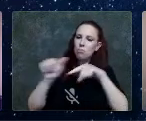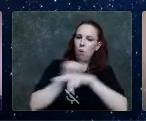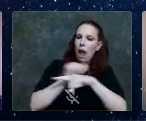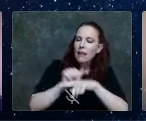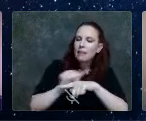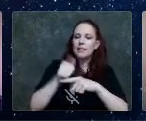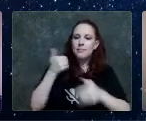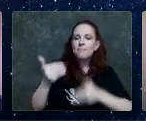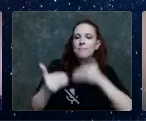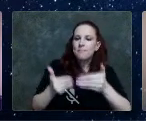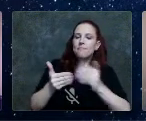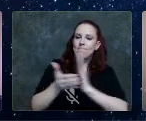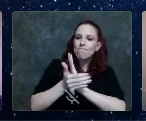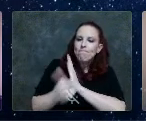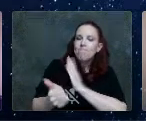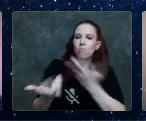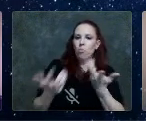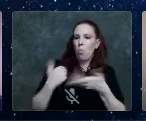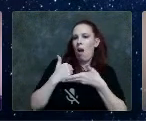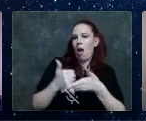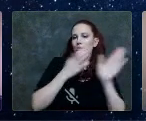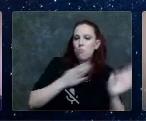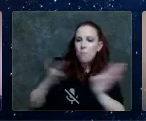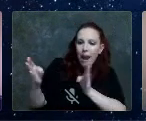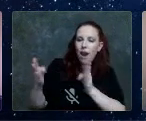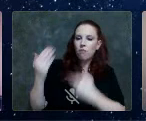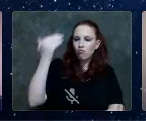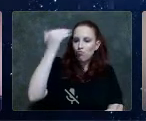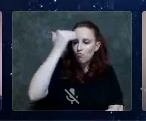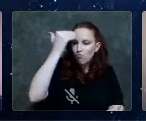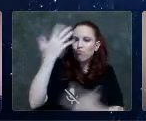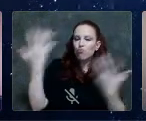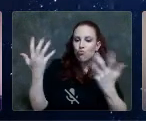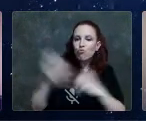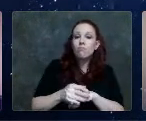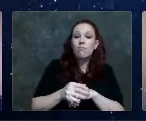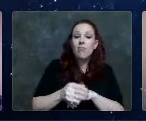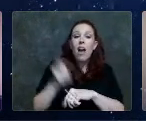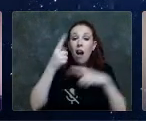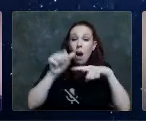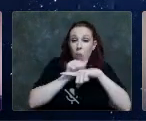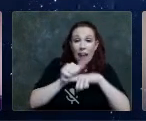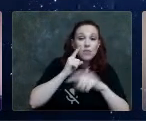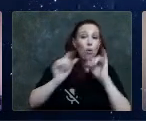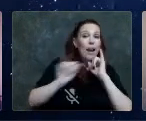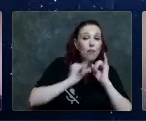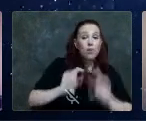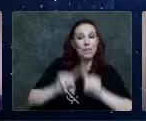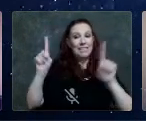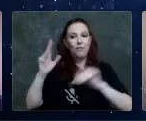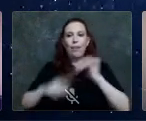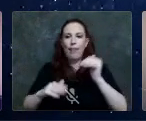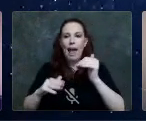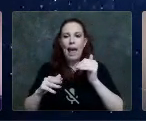that'll, that can help you be prepared and familiar with things. And practicing for interviews is different than like just programming,